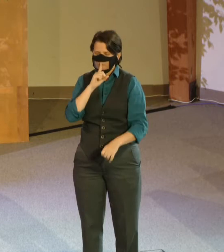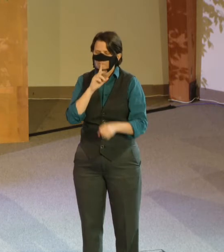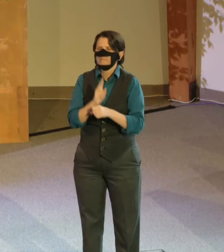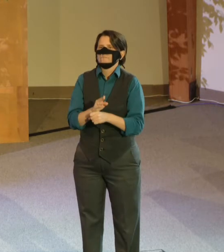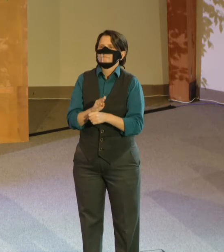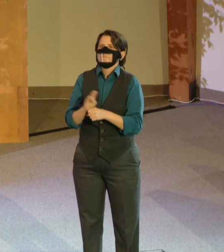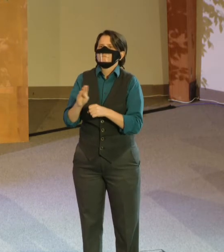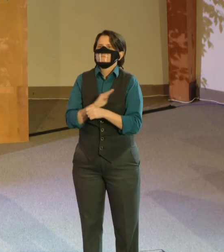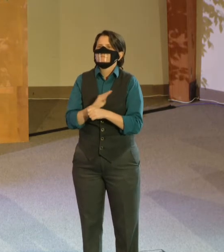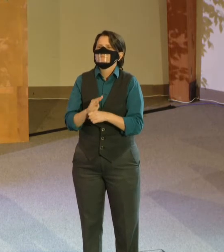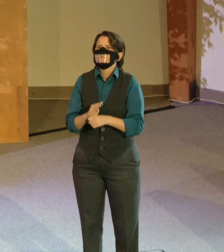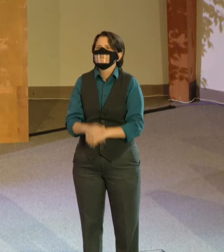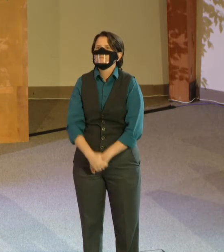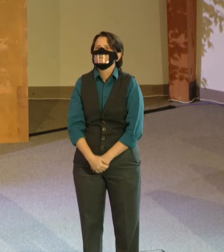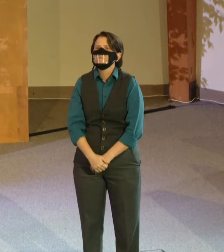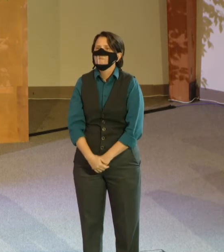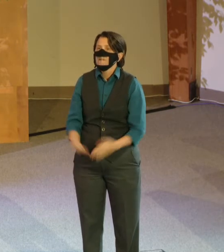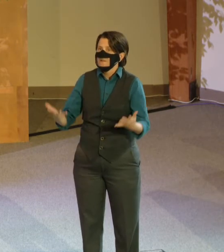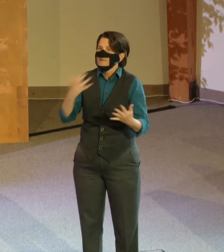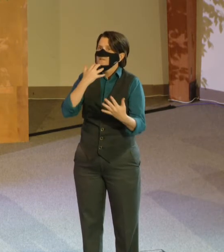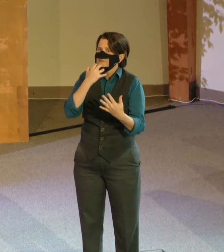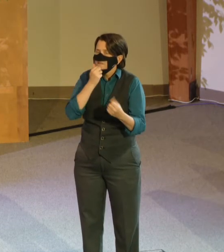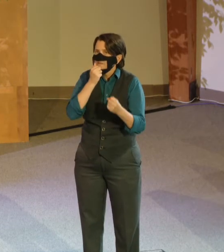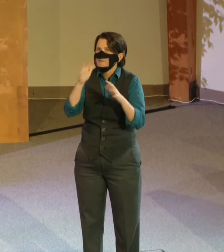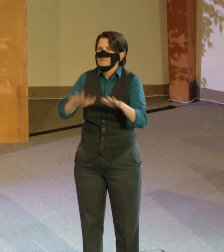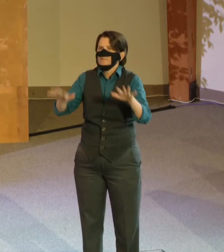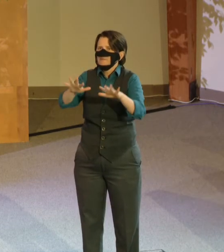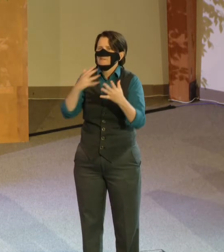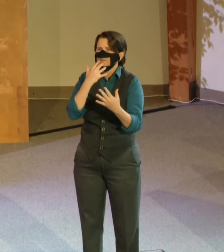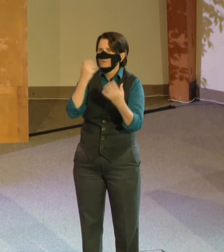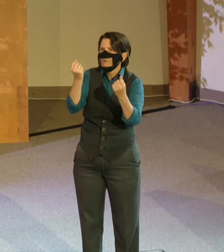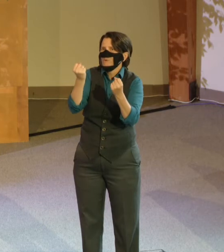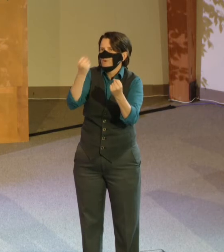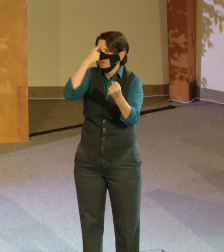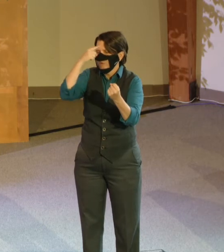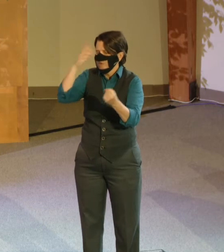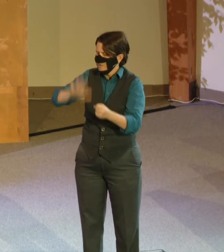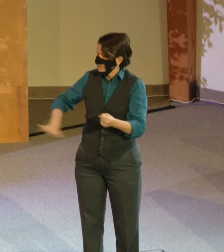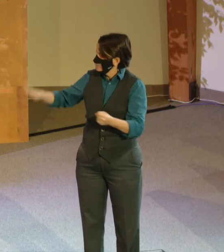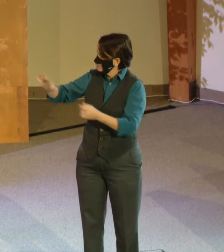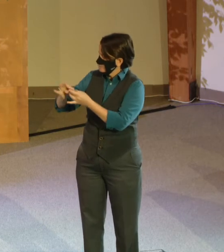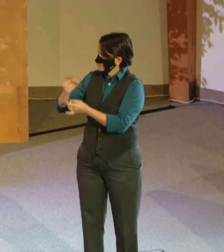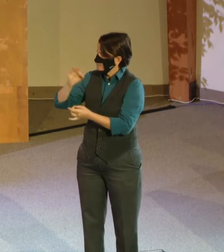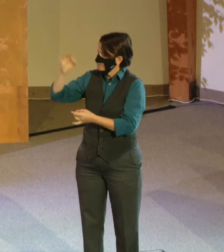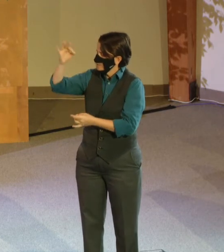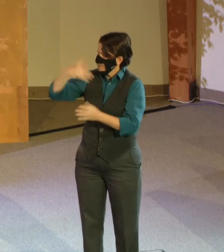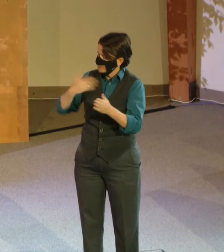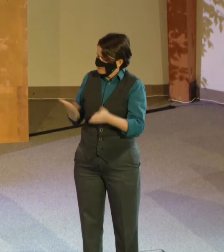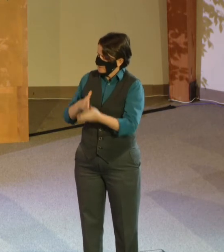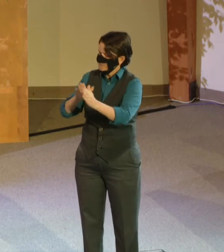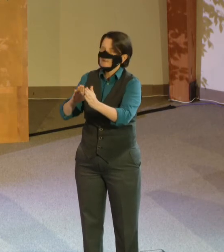transformed. We hold sacred space for your spiritual path to be